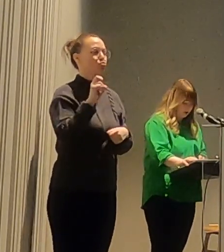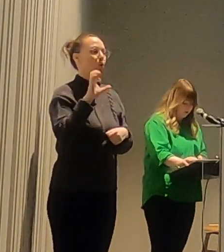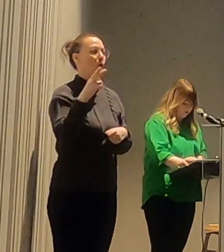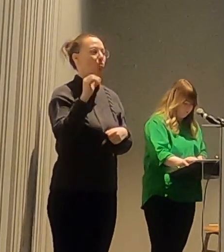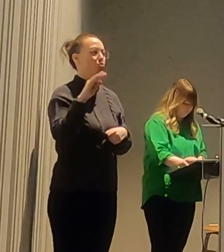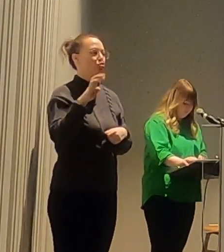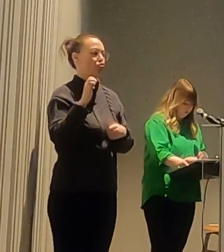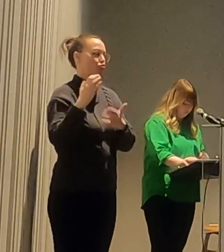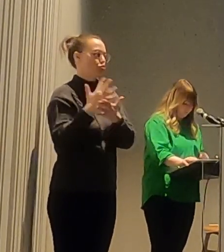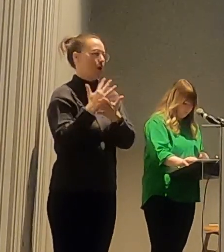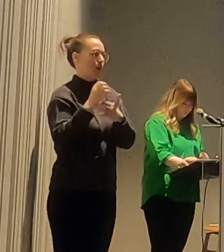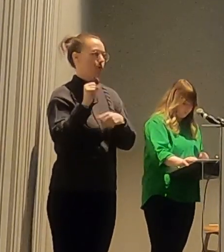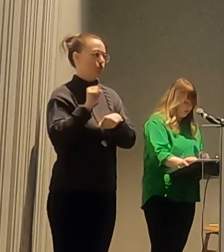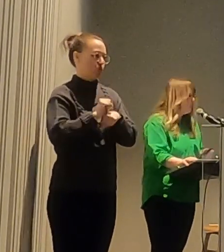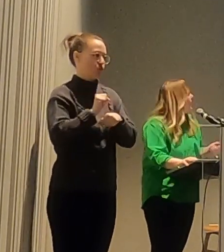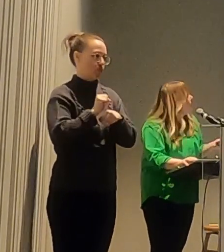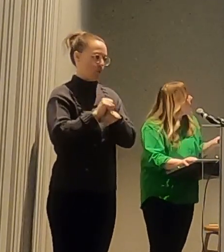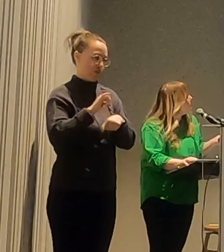Chinese culture.